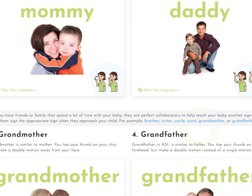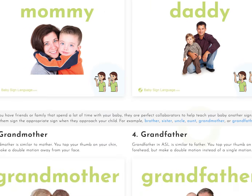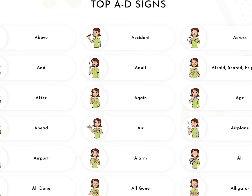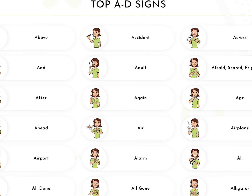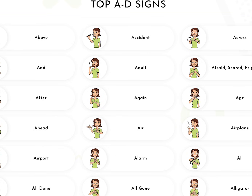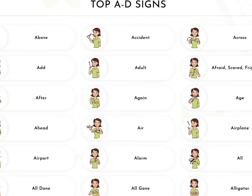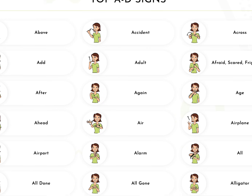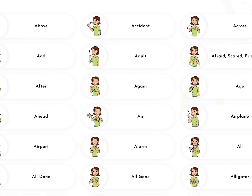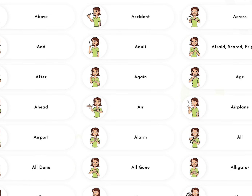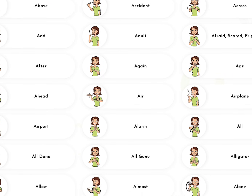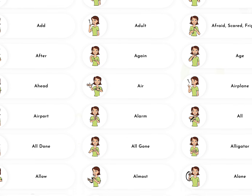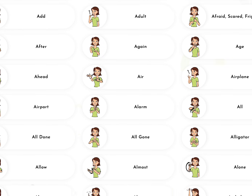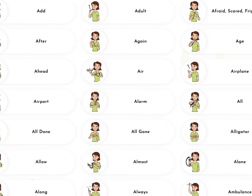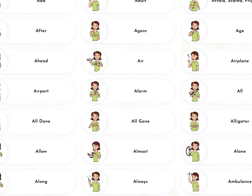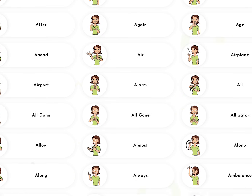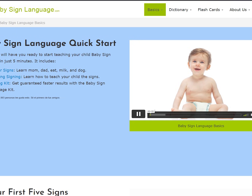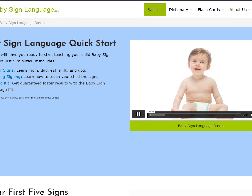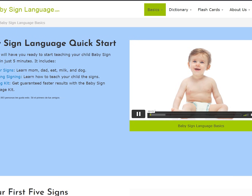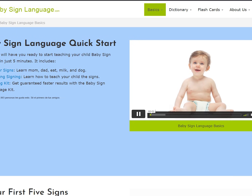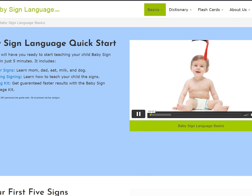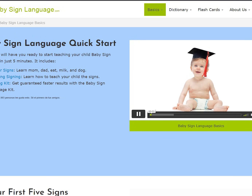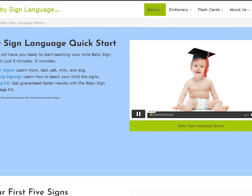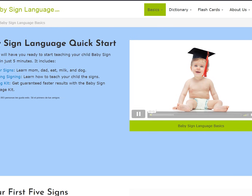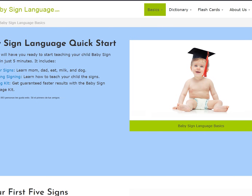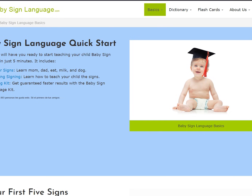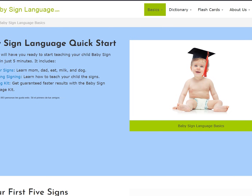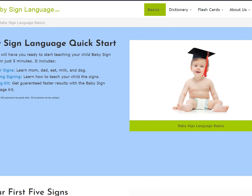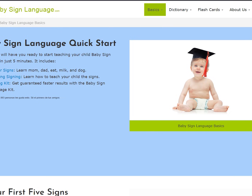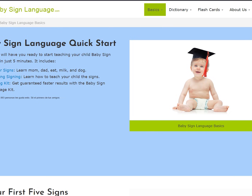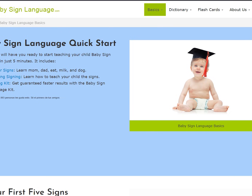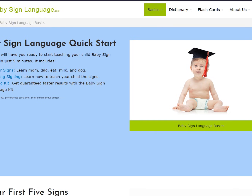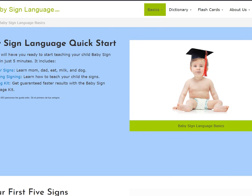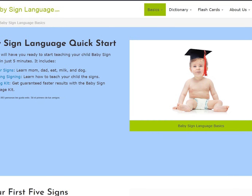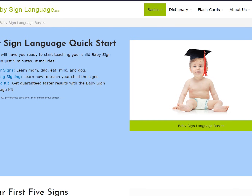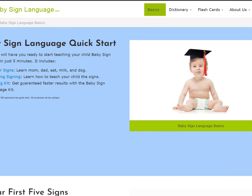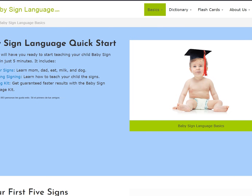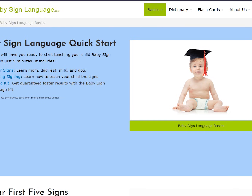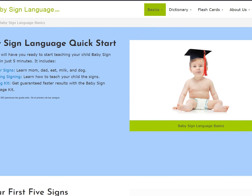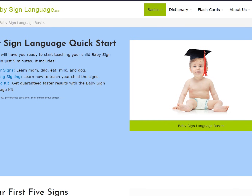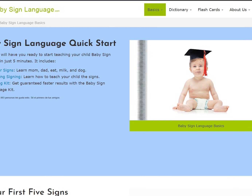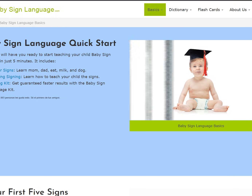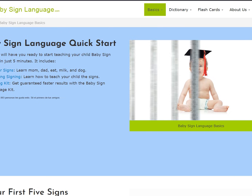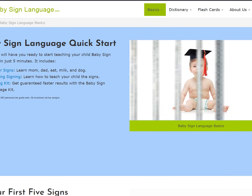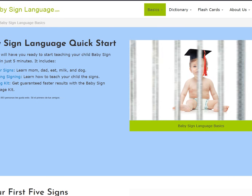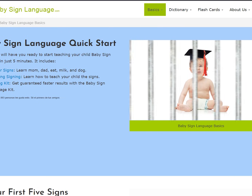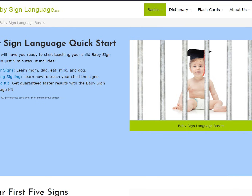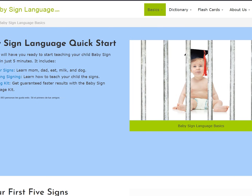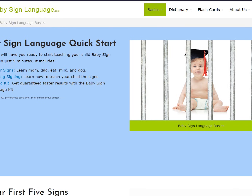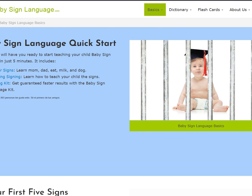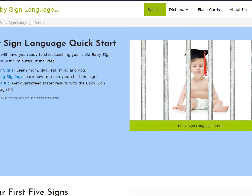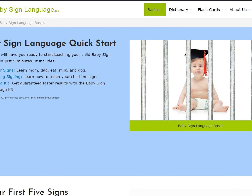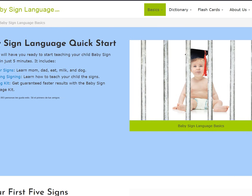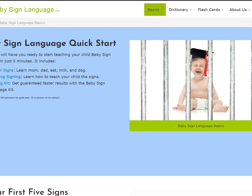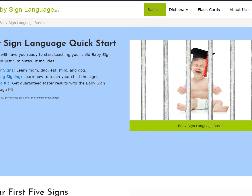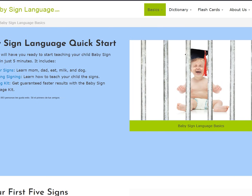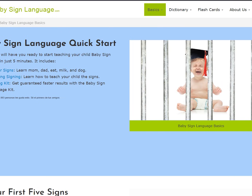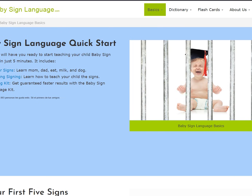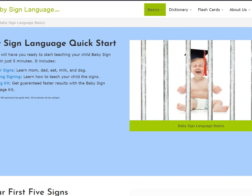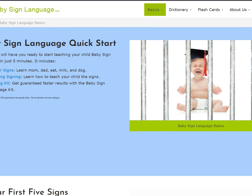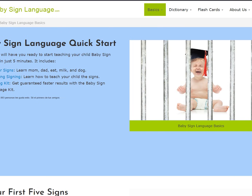to add to your day-to-day signing. Their website also provides additional resources and tips on how to start teaching your baby and